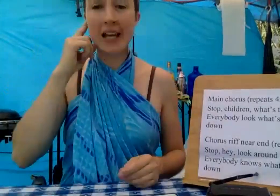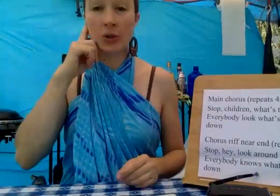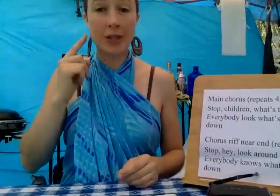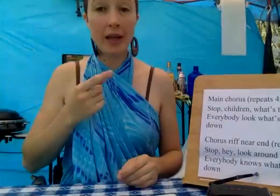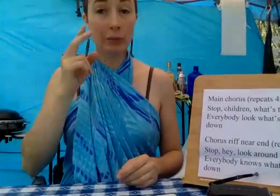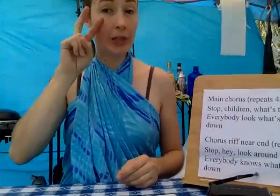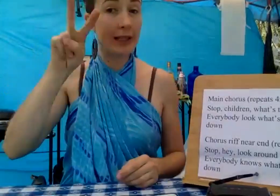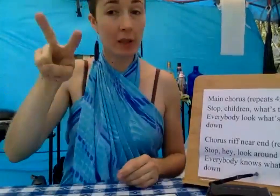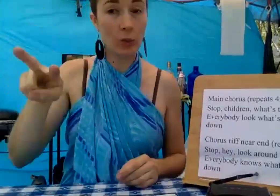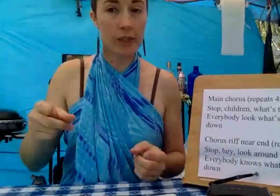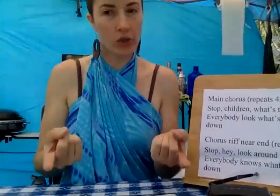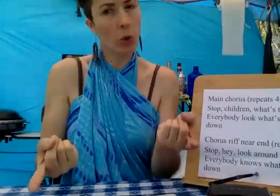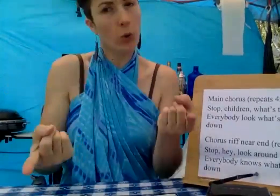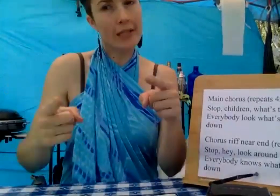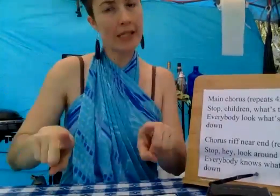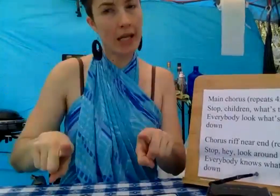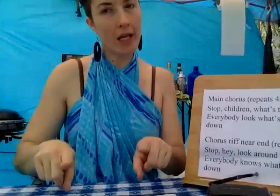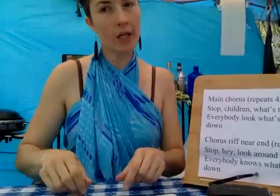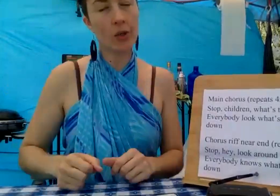sound? Everybody look what's going down.